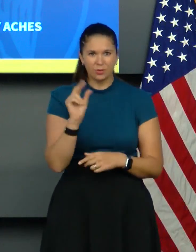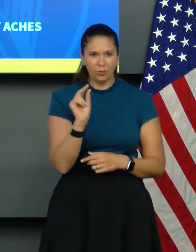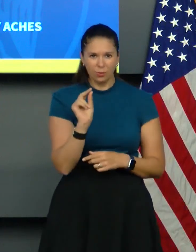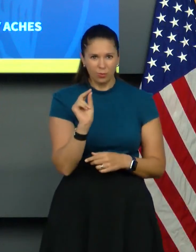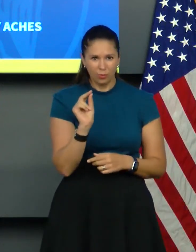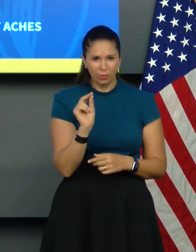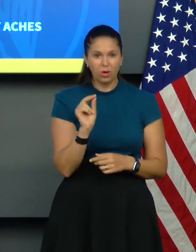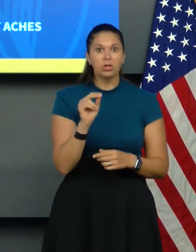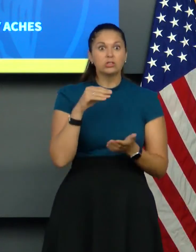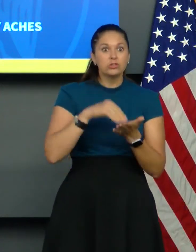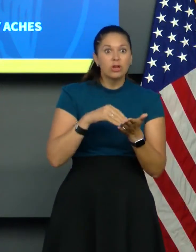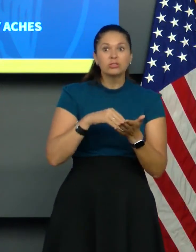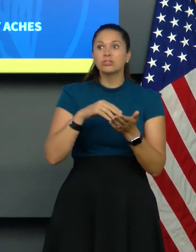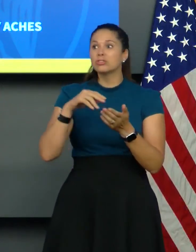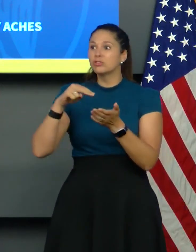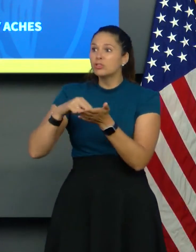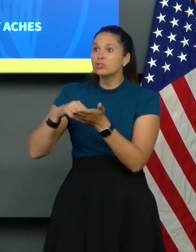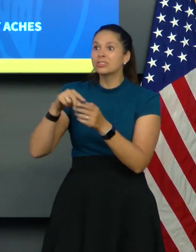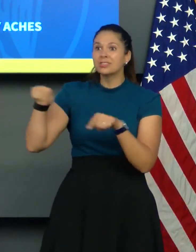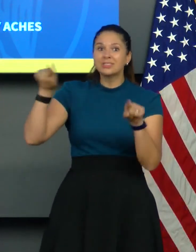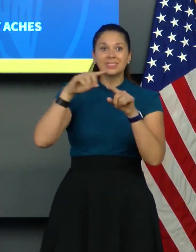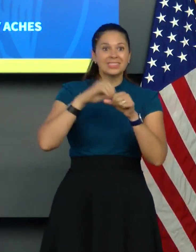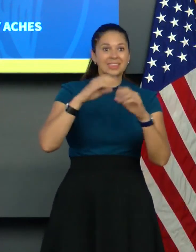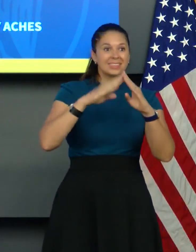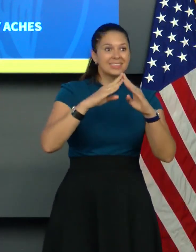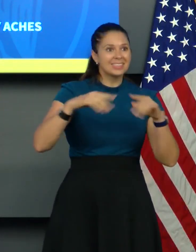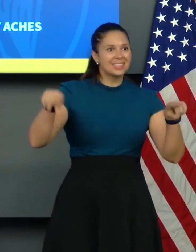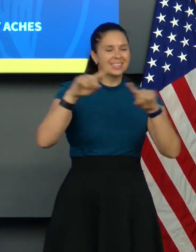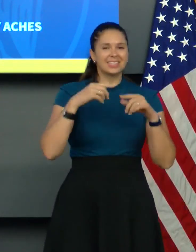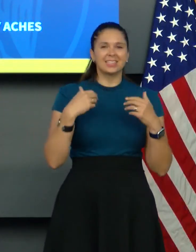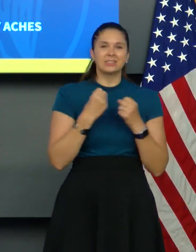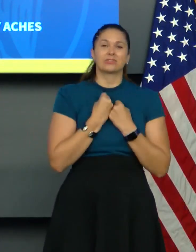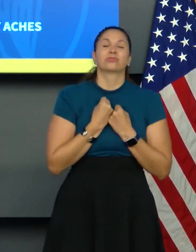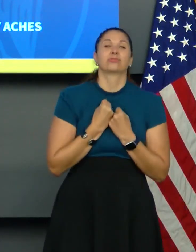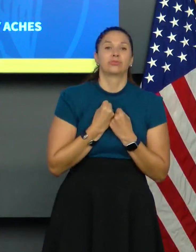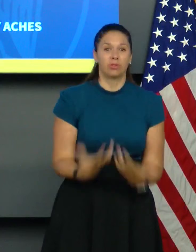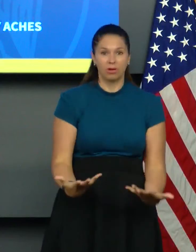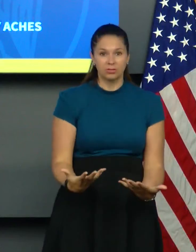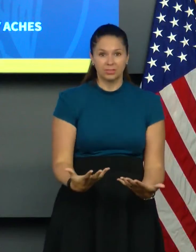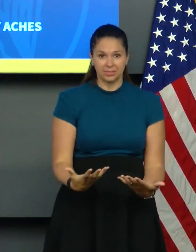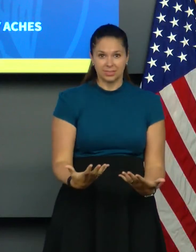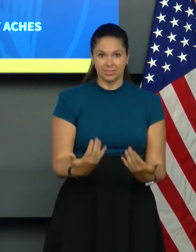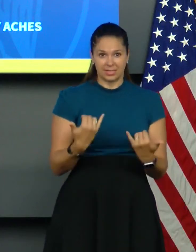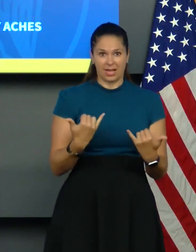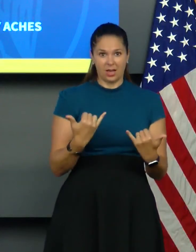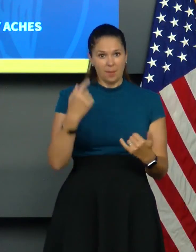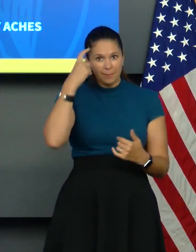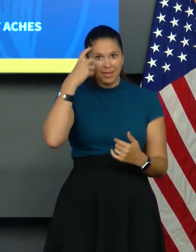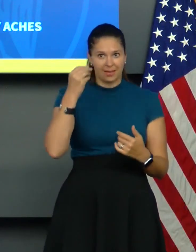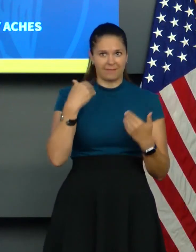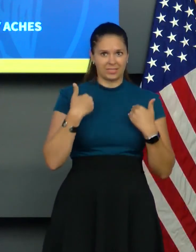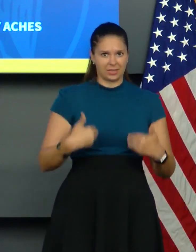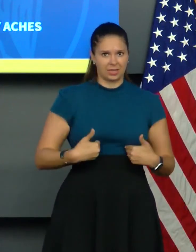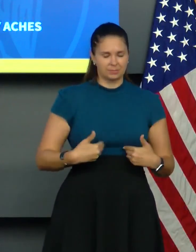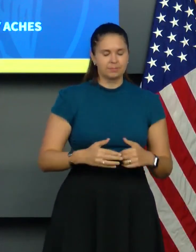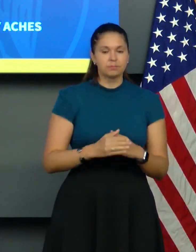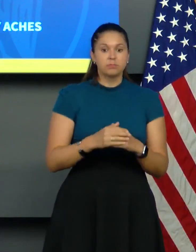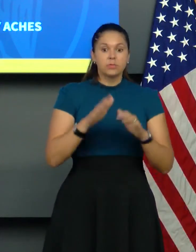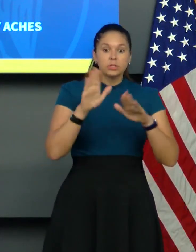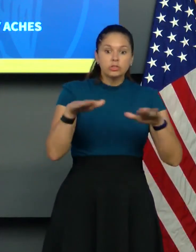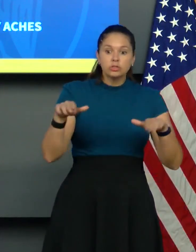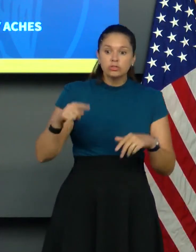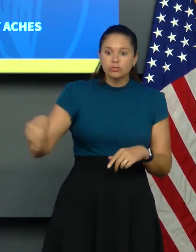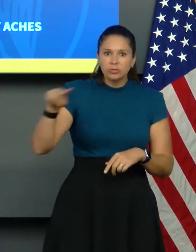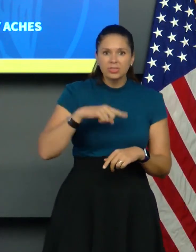city are tired. They are exhausted mentally and physically. Our children are